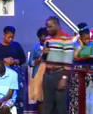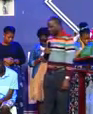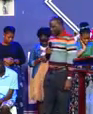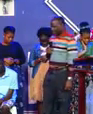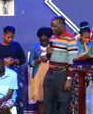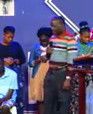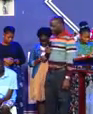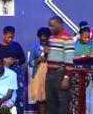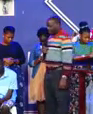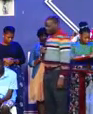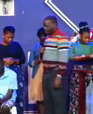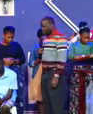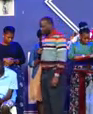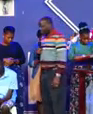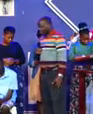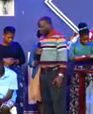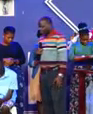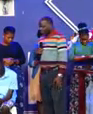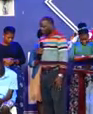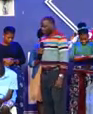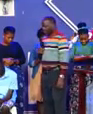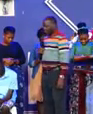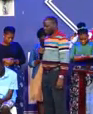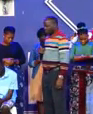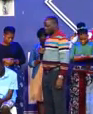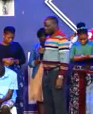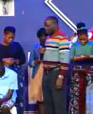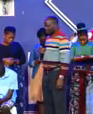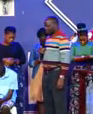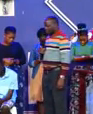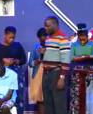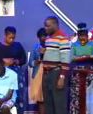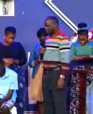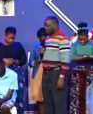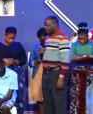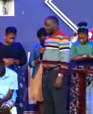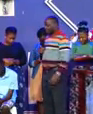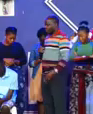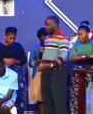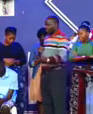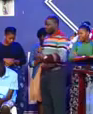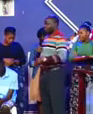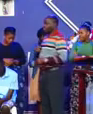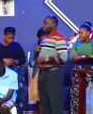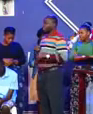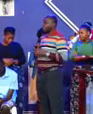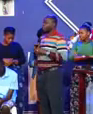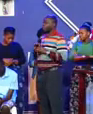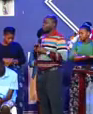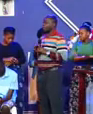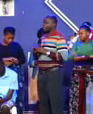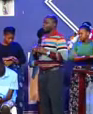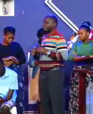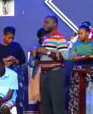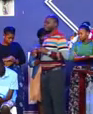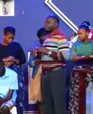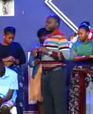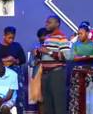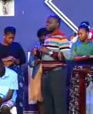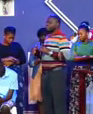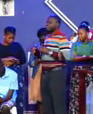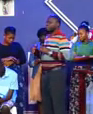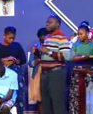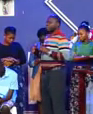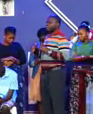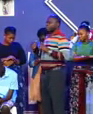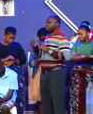very weird way, as I was going to Mbali, the mother got a stroke and we don't know how it had happened. Netumuyingiza mu nyumba. We made her enter